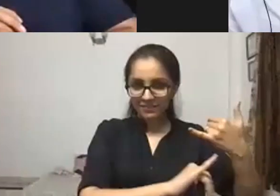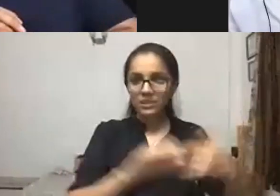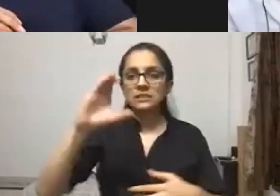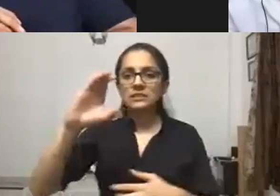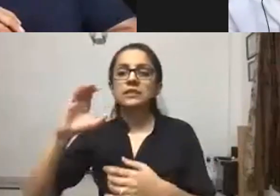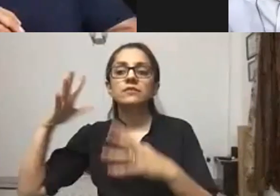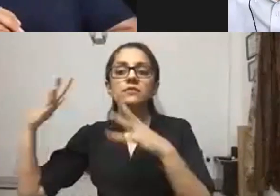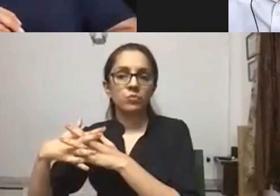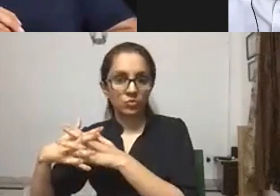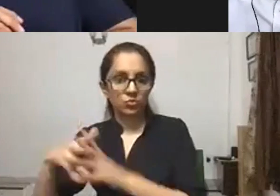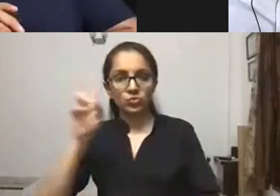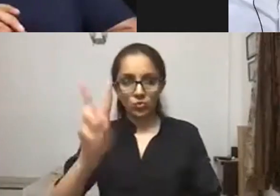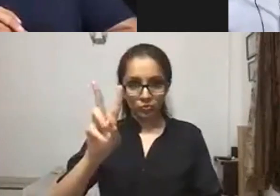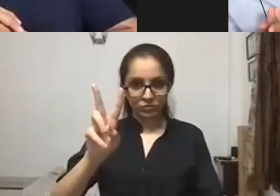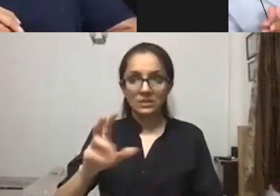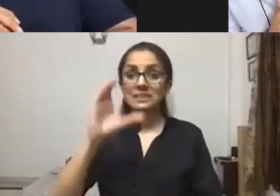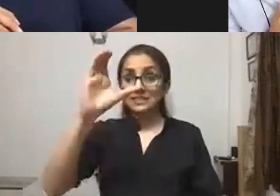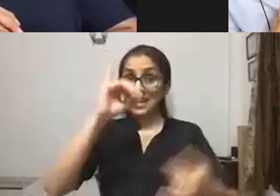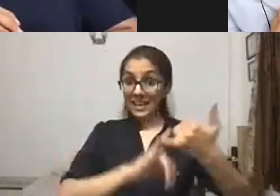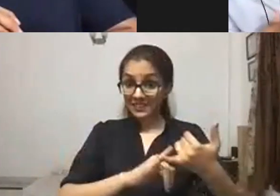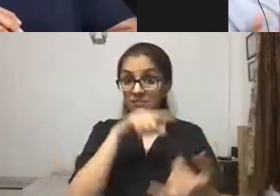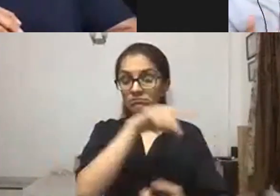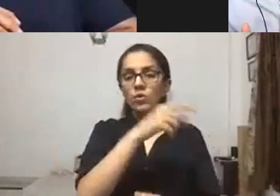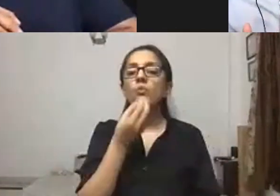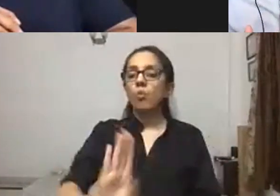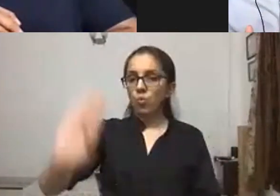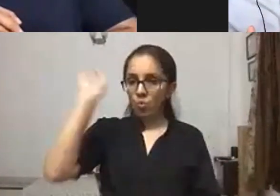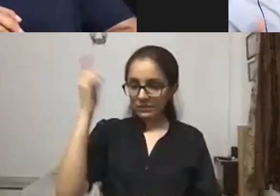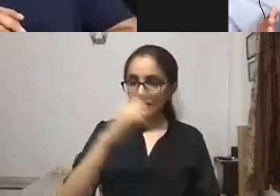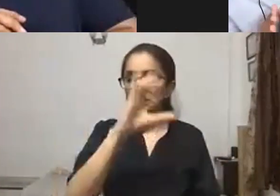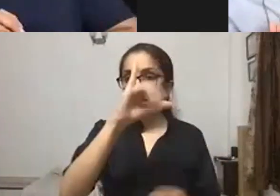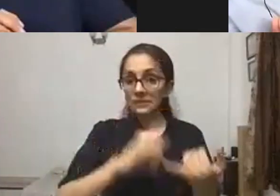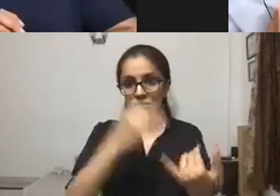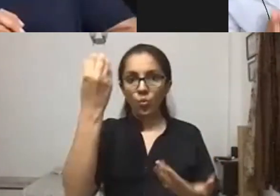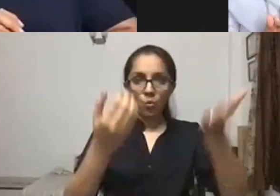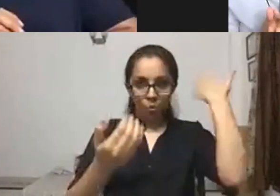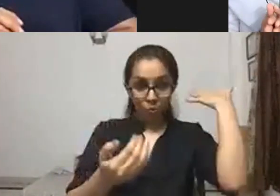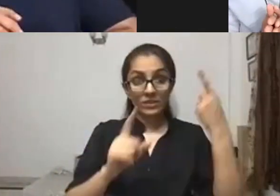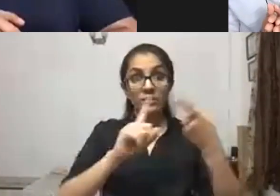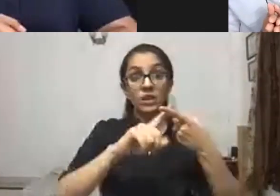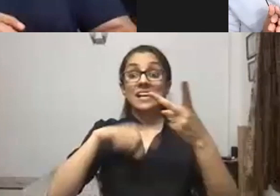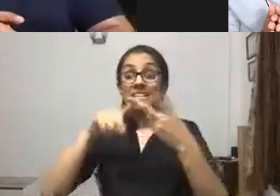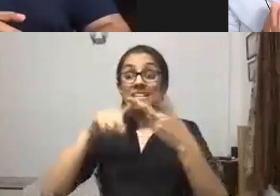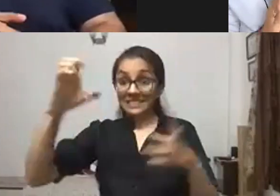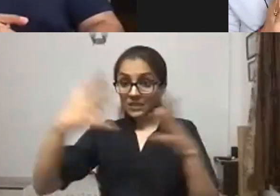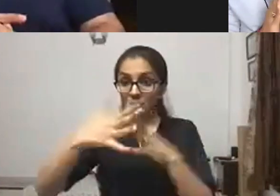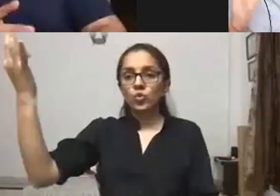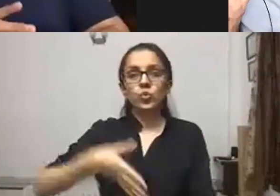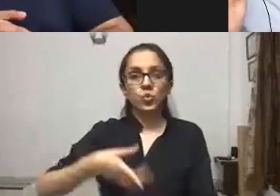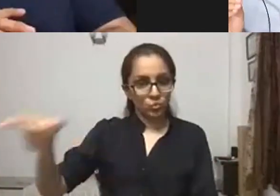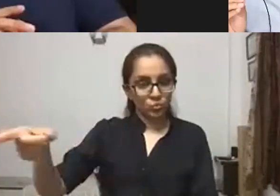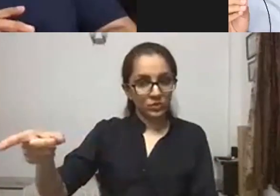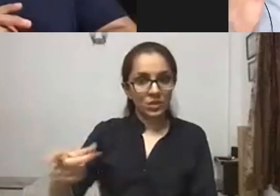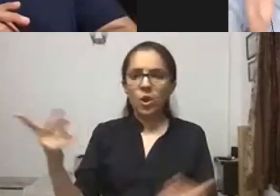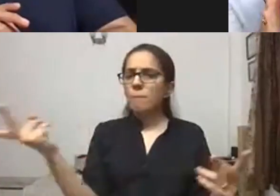Covishield, right? Covishield is the older vaccine. Covaxin is the newer vaccine. Now,